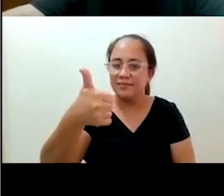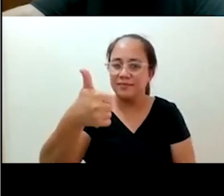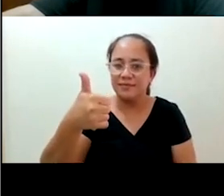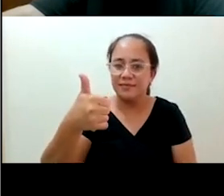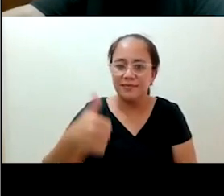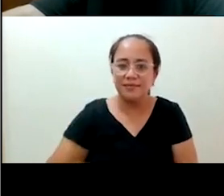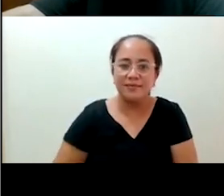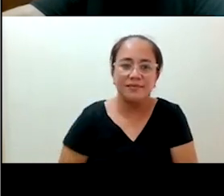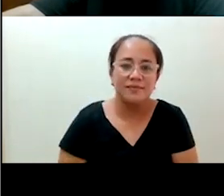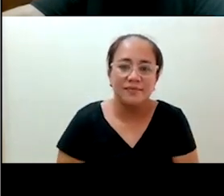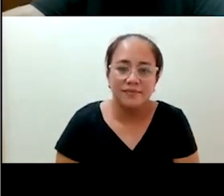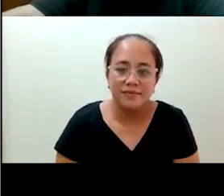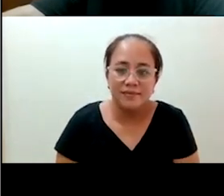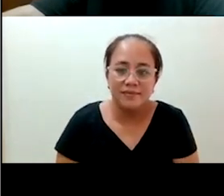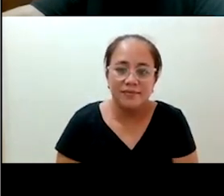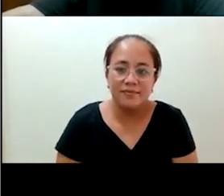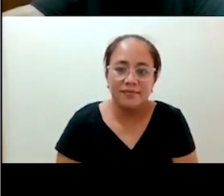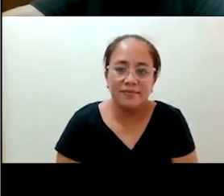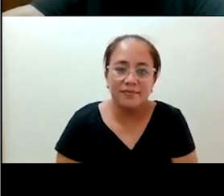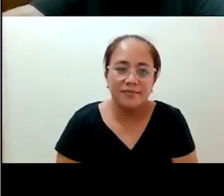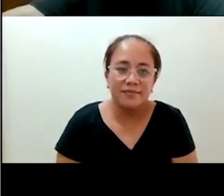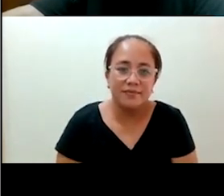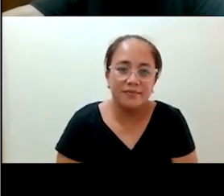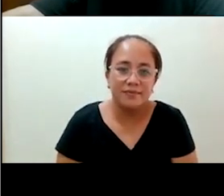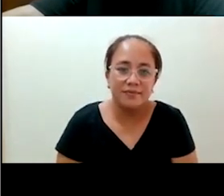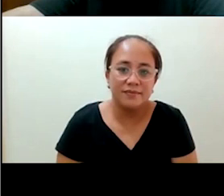Love. This is the Okay. handshake.